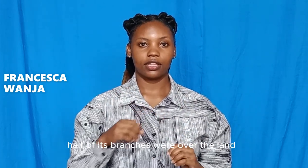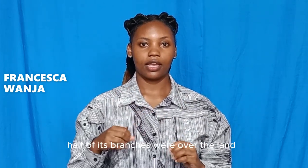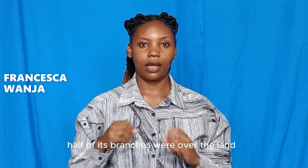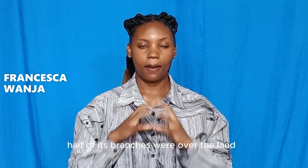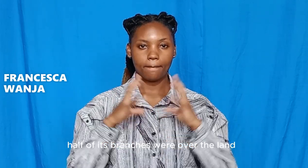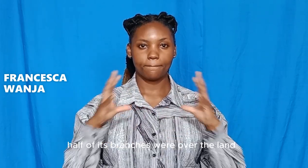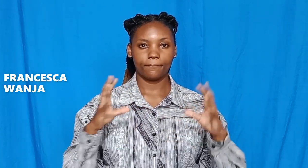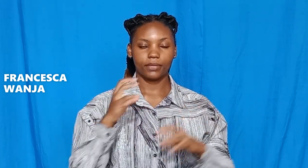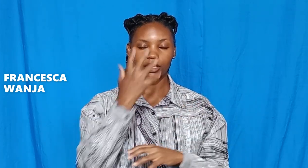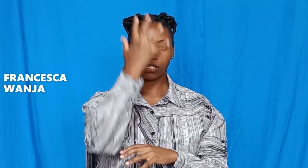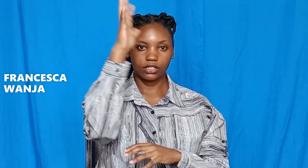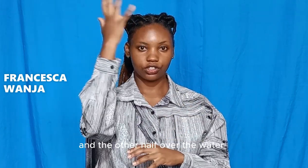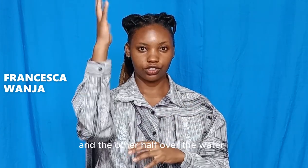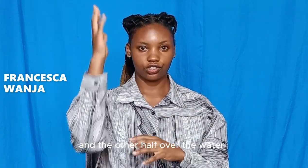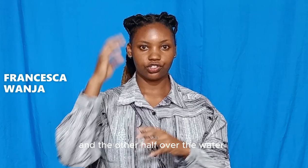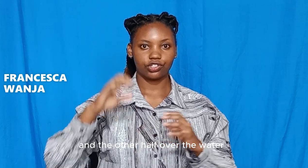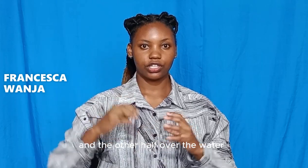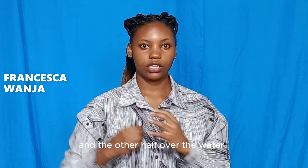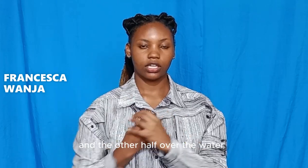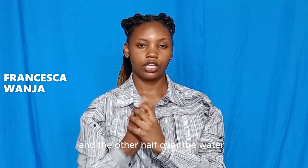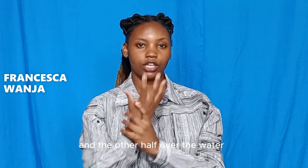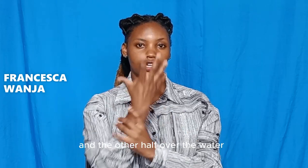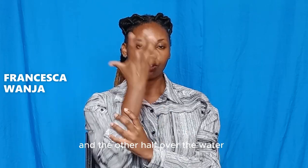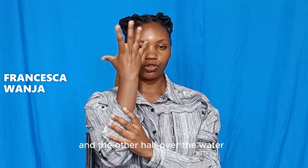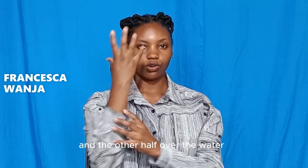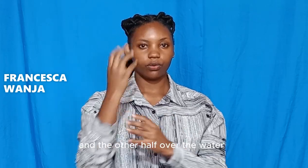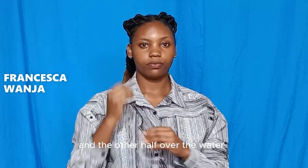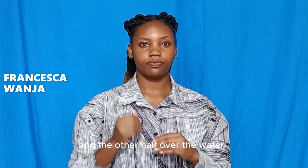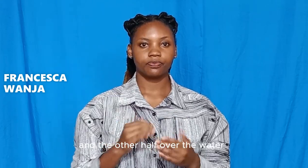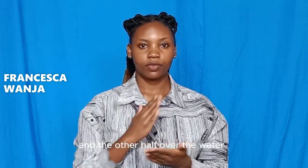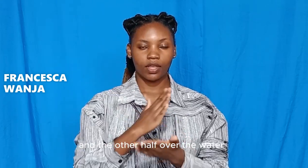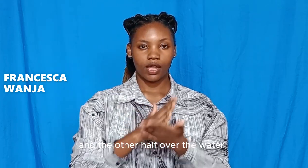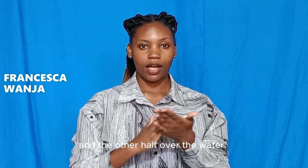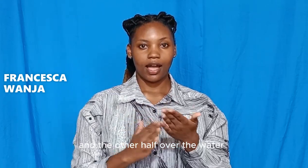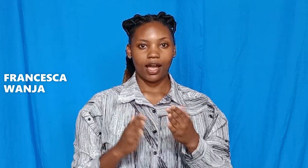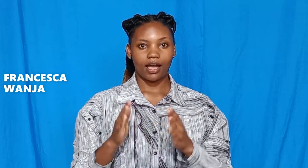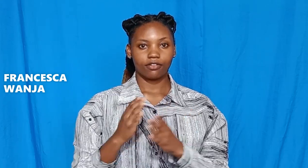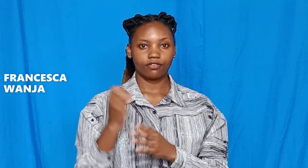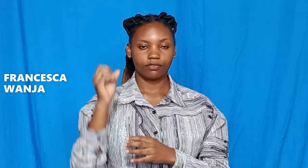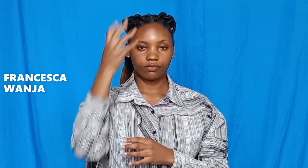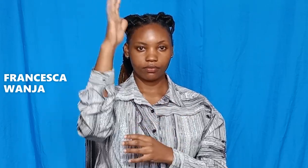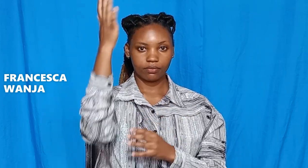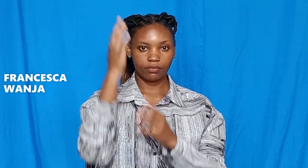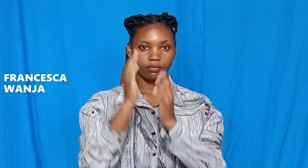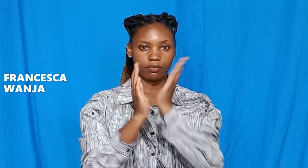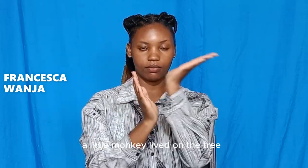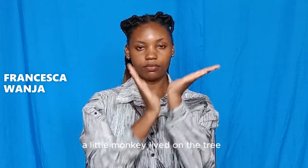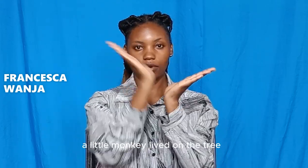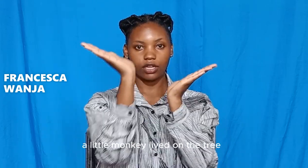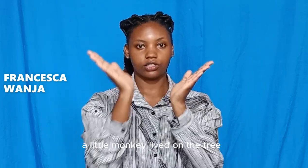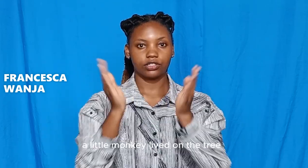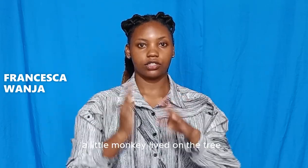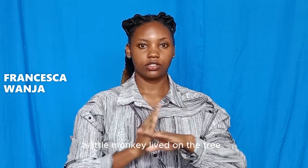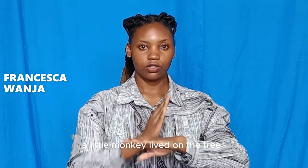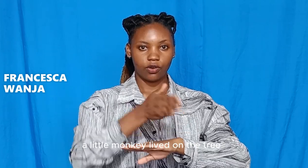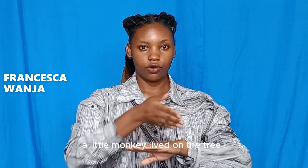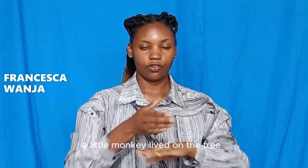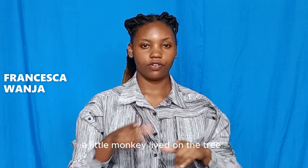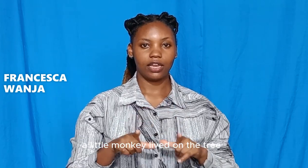land and the other half over the water. A little monkey lived. A